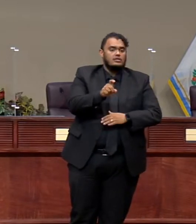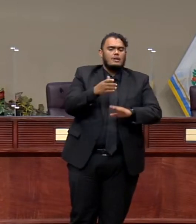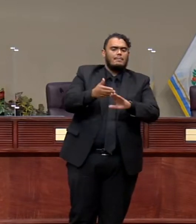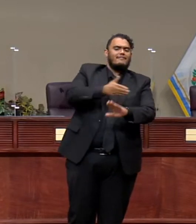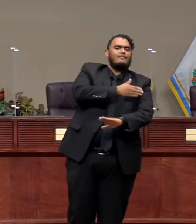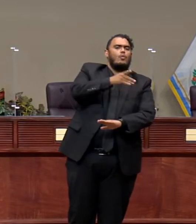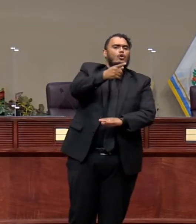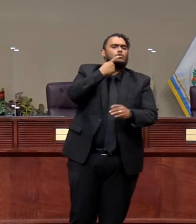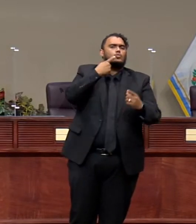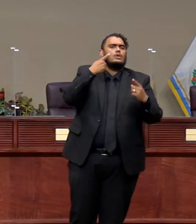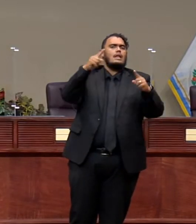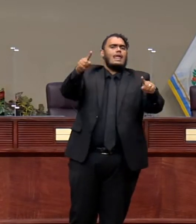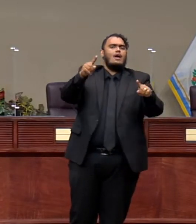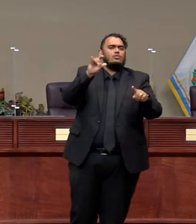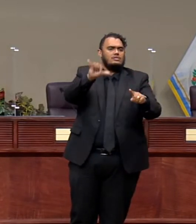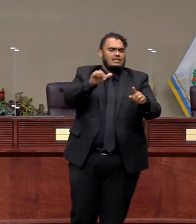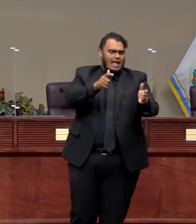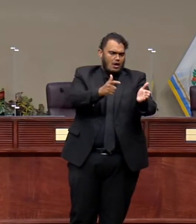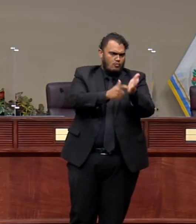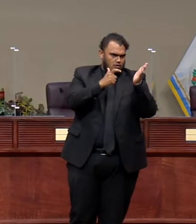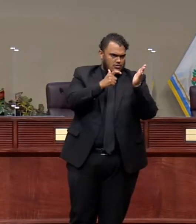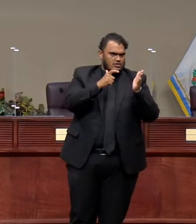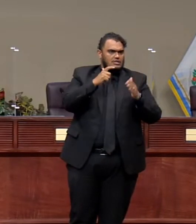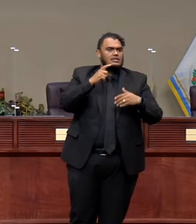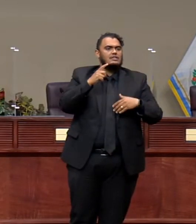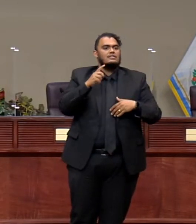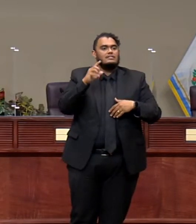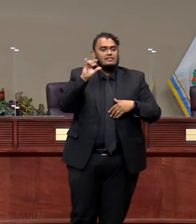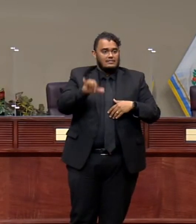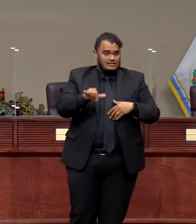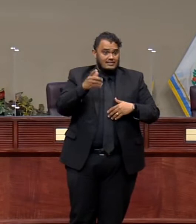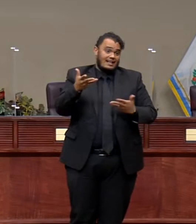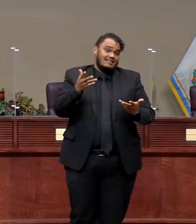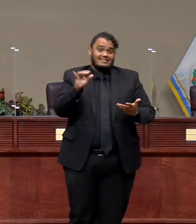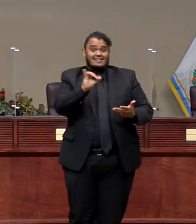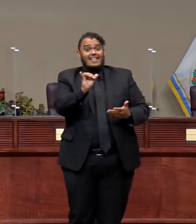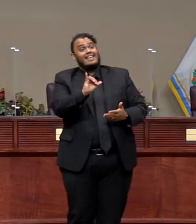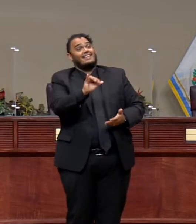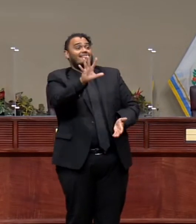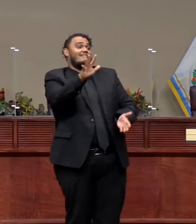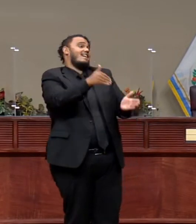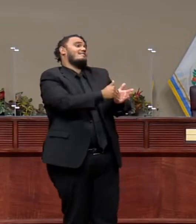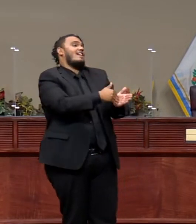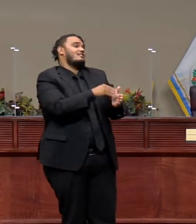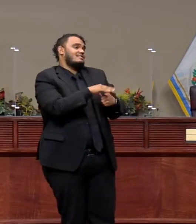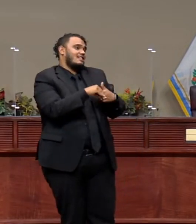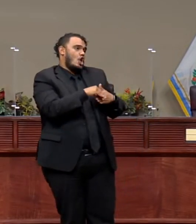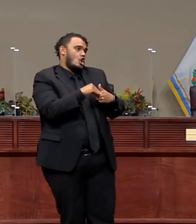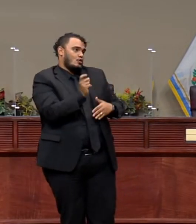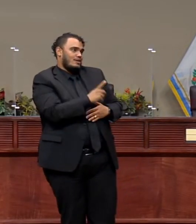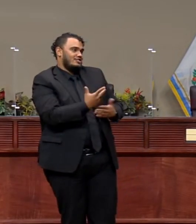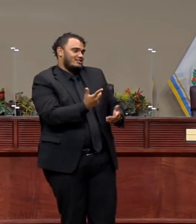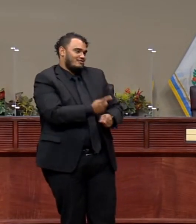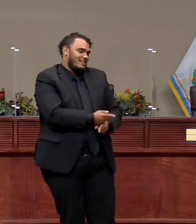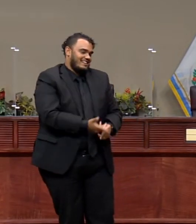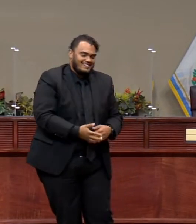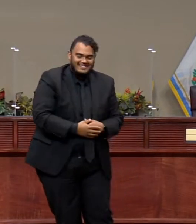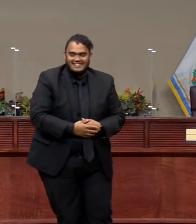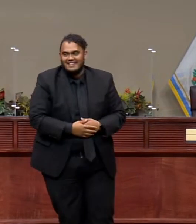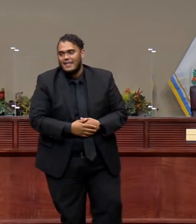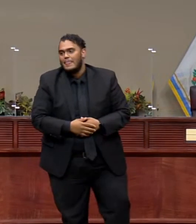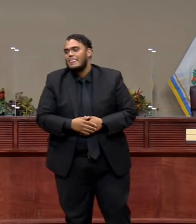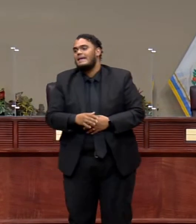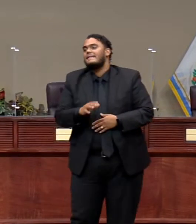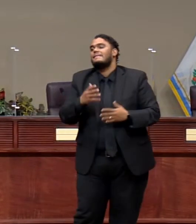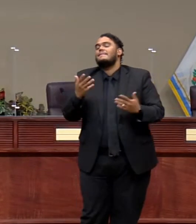yeah, that's like the $64,000, well, the $5,000 question, I guess. Well, I